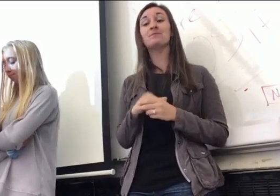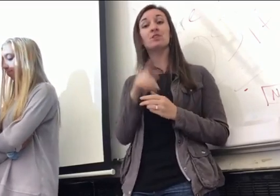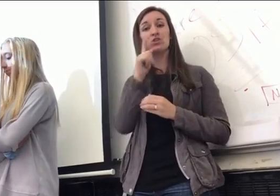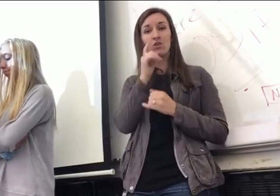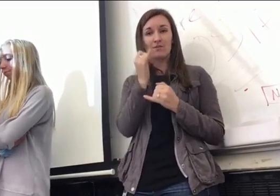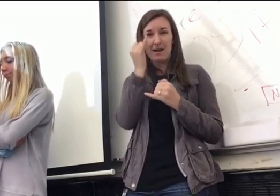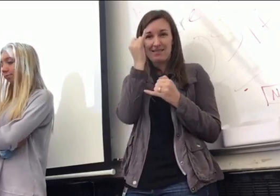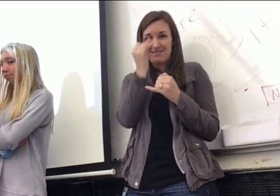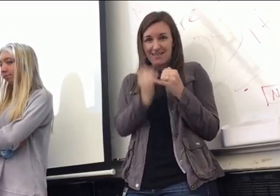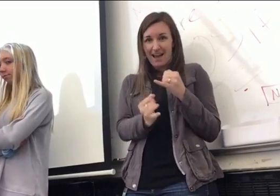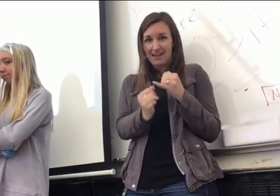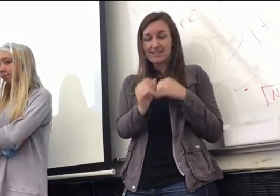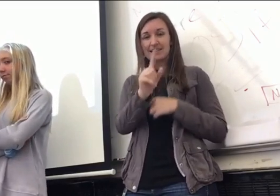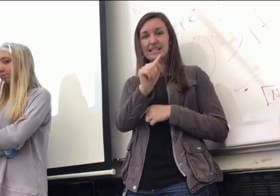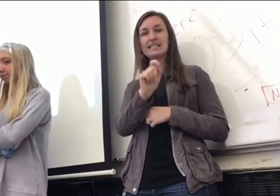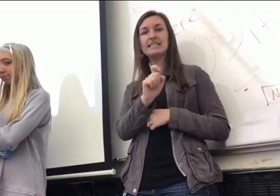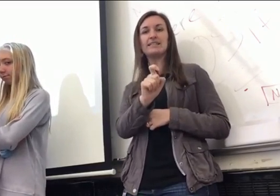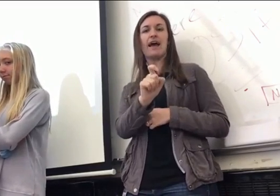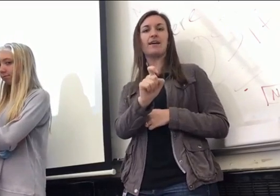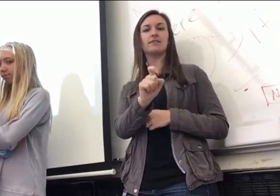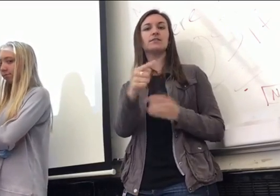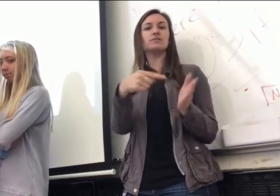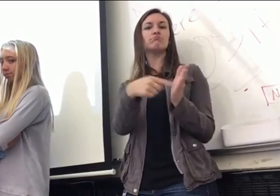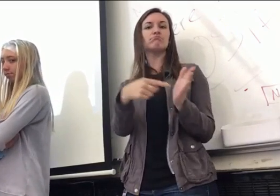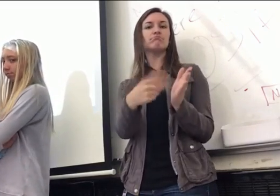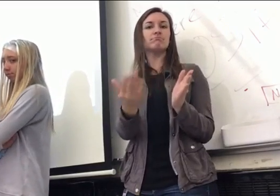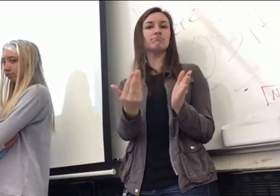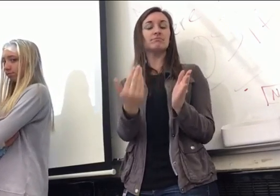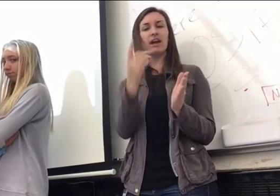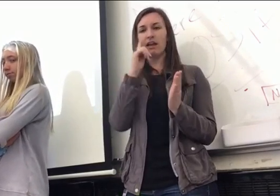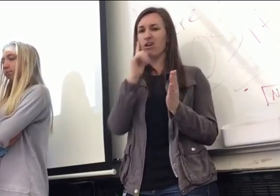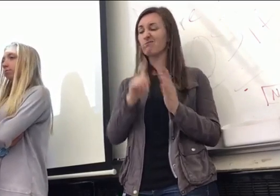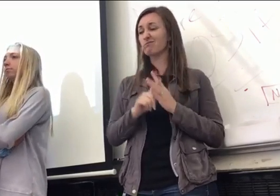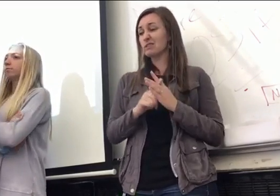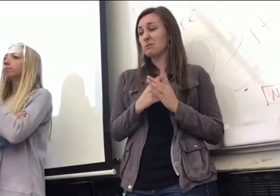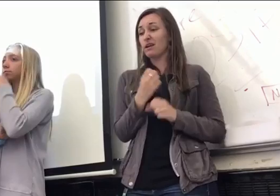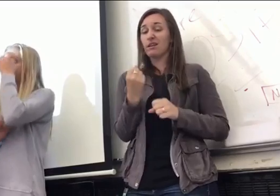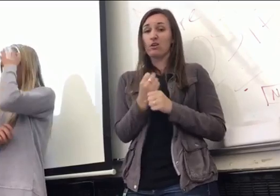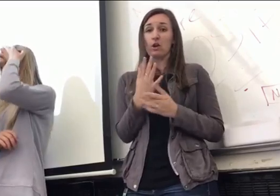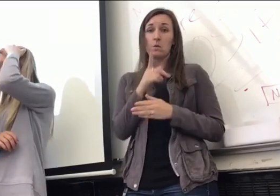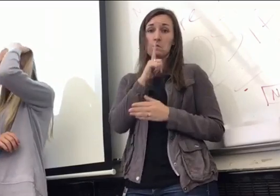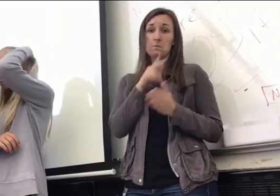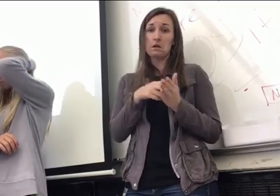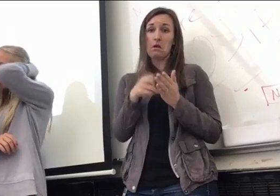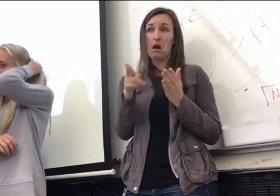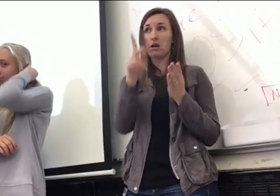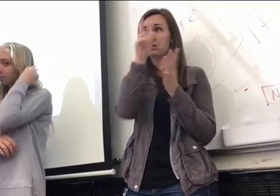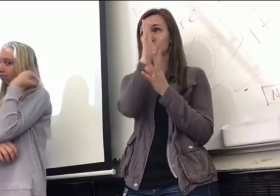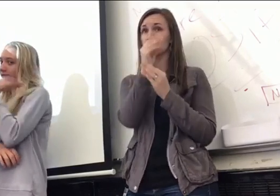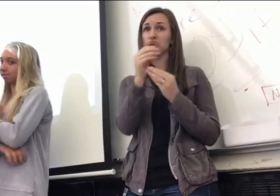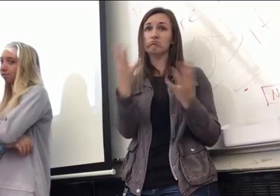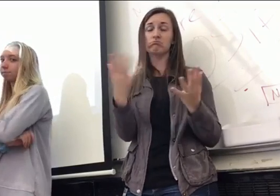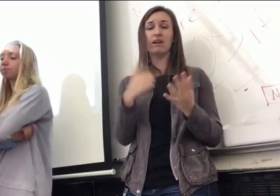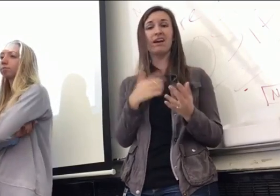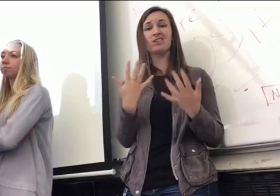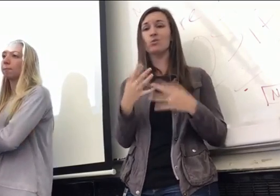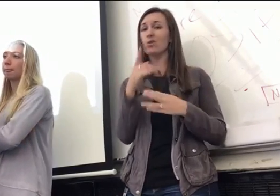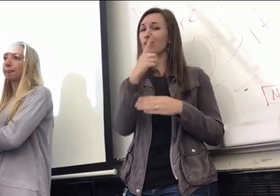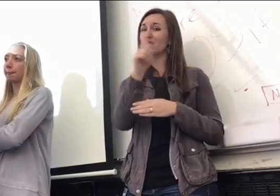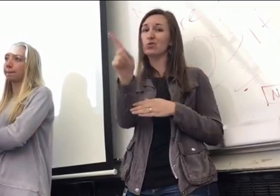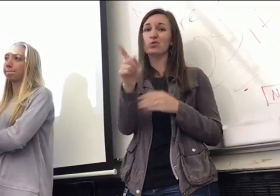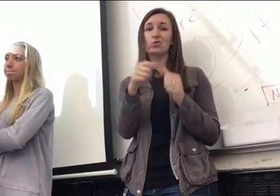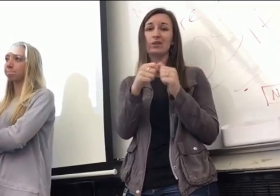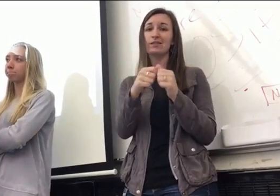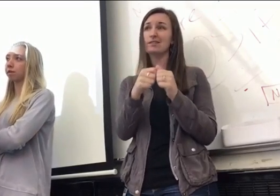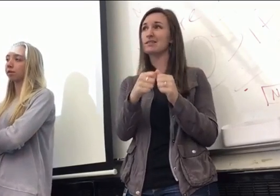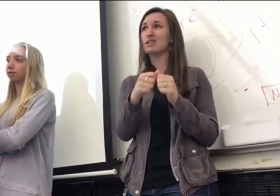last tax, I just thought it's the beginning of the year, and I just want to be honest with everybody. I don't want you to get to the middle of the year and realize